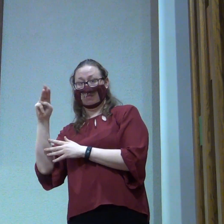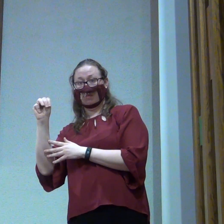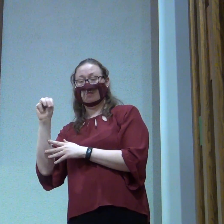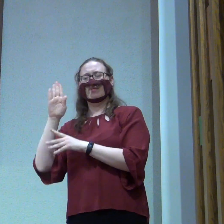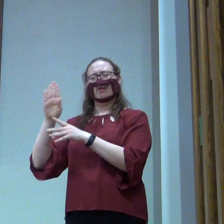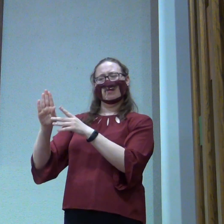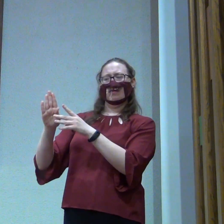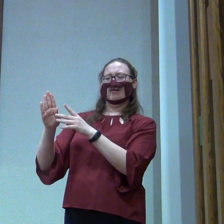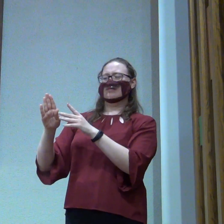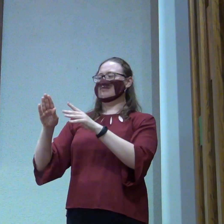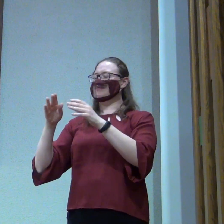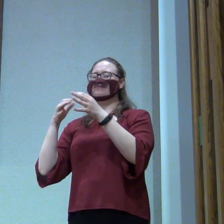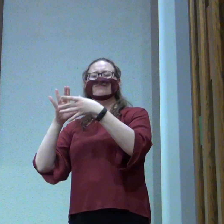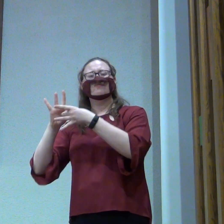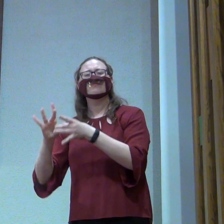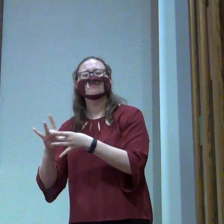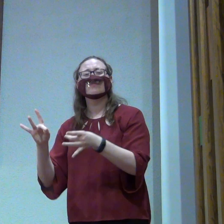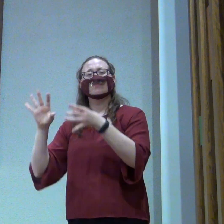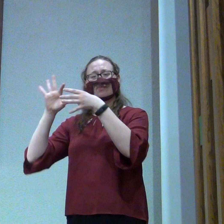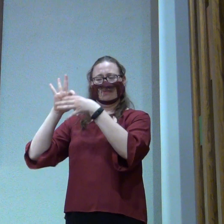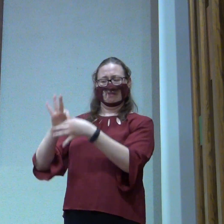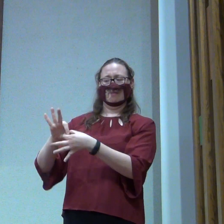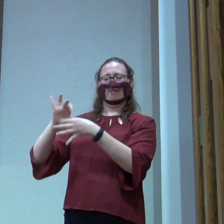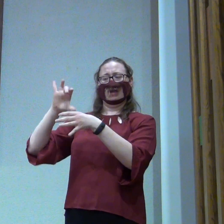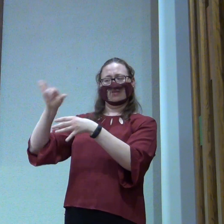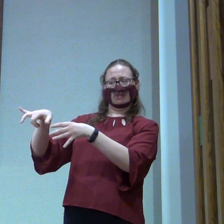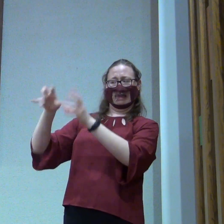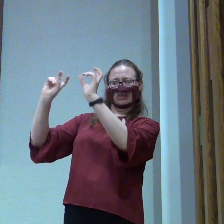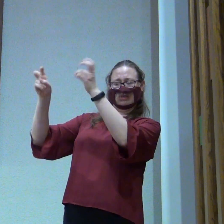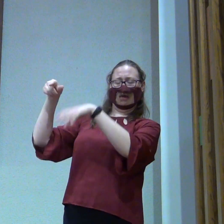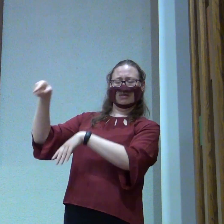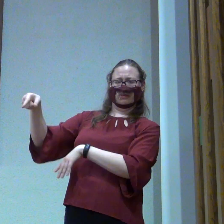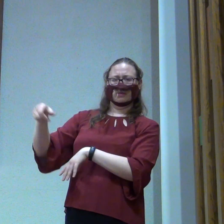she has written on this same subject.